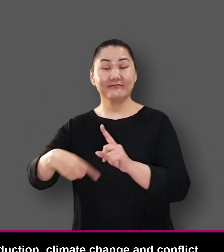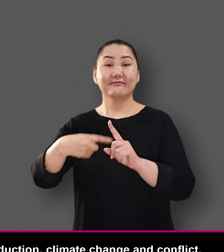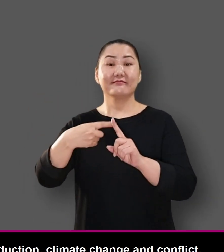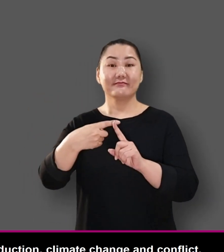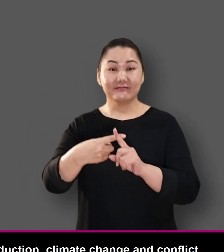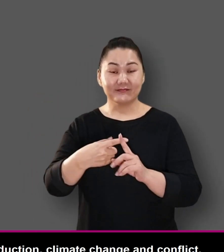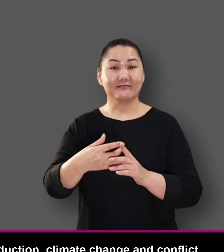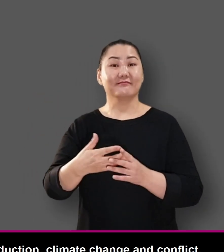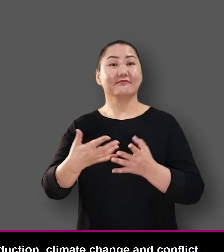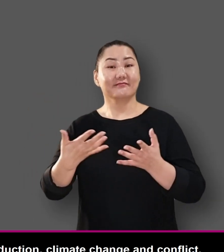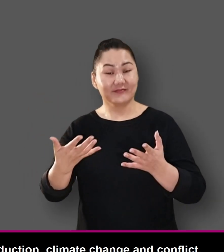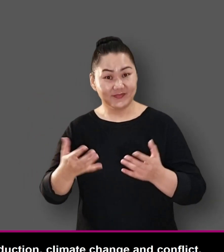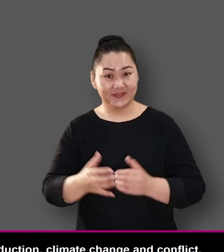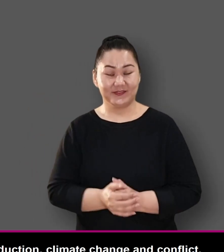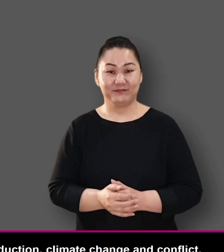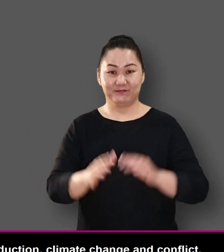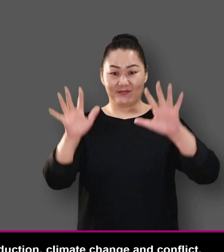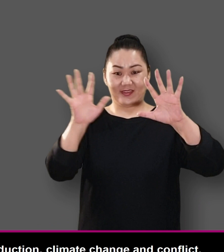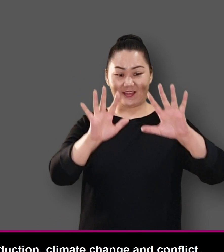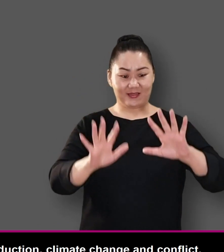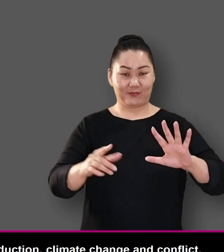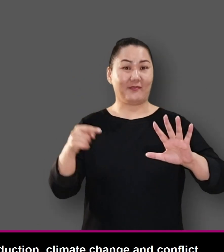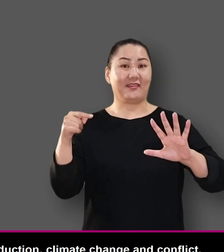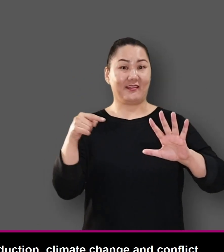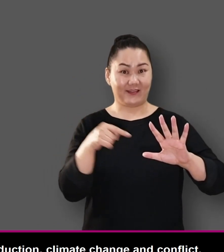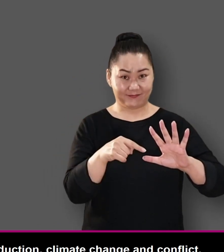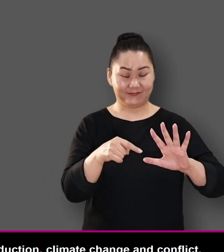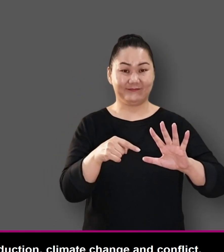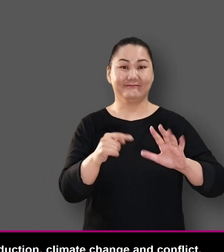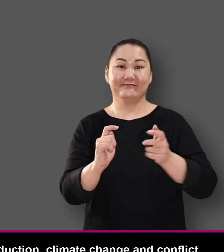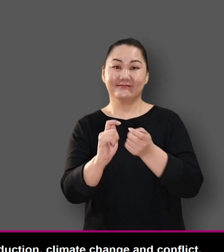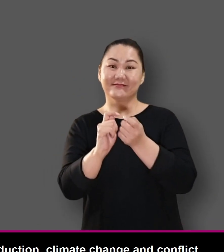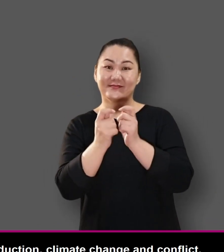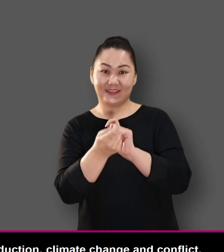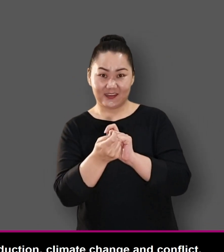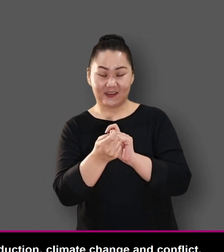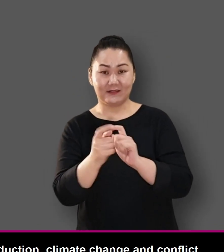With a focus on disaster risk reduction, climate change, and conflict.